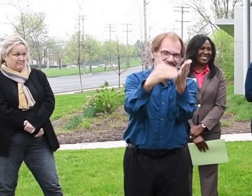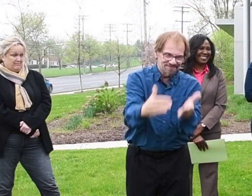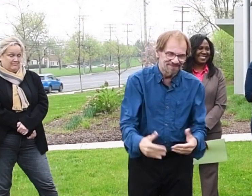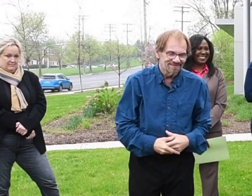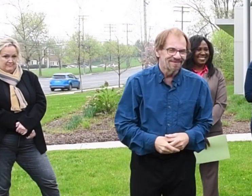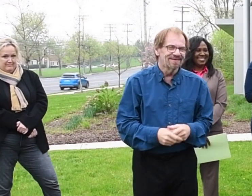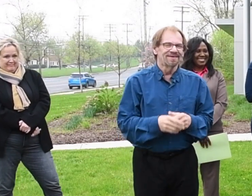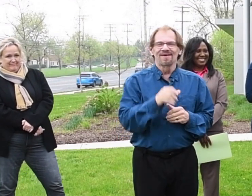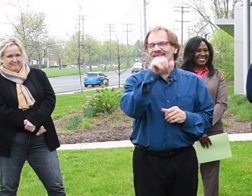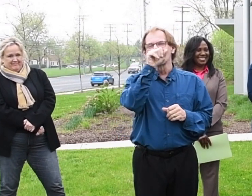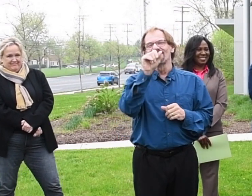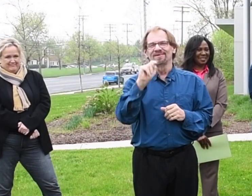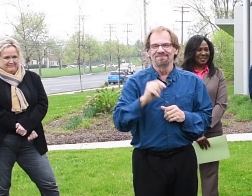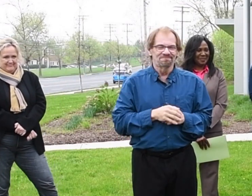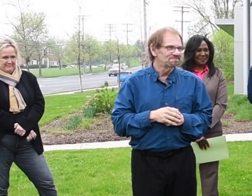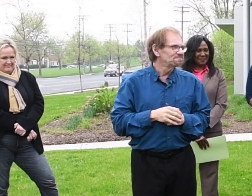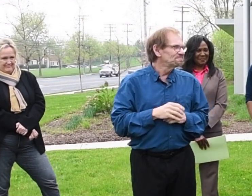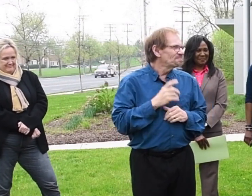love